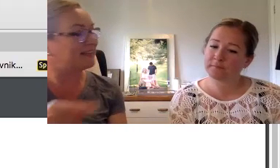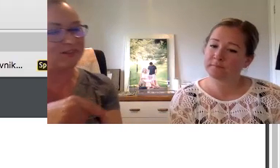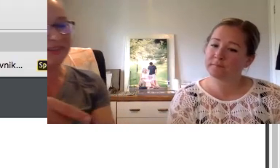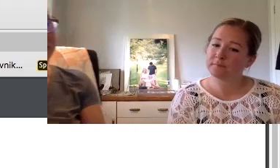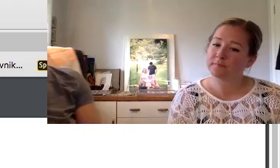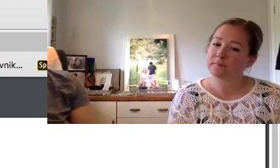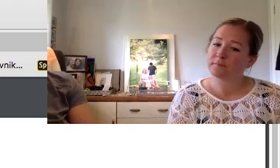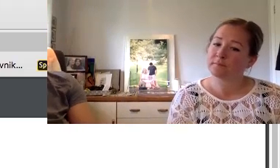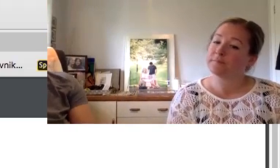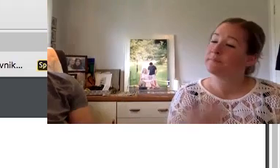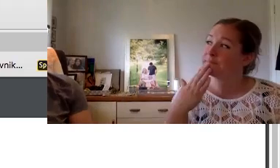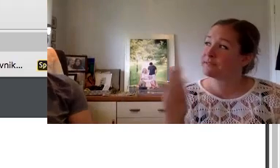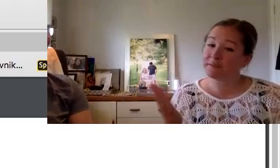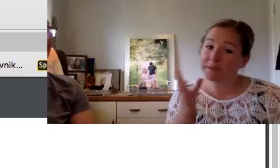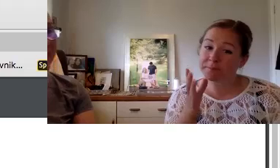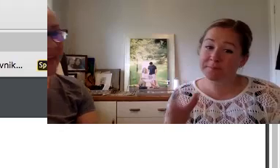to get started.